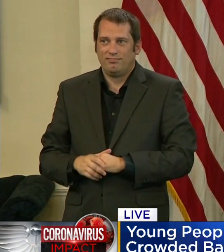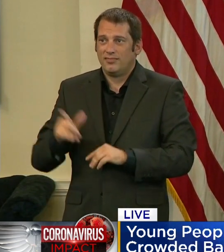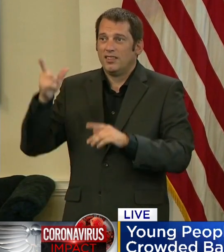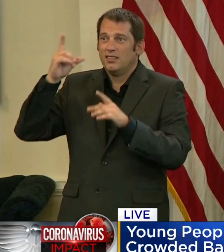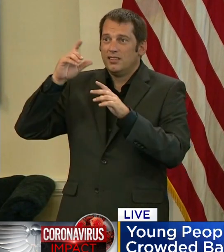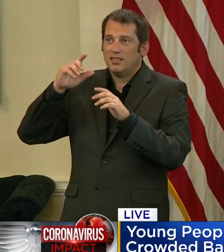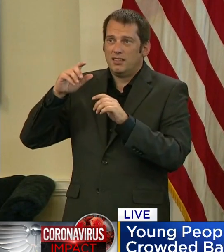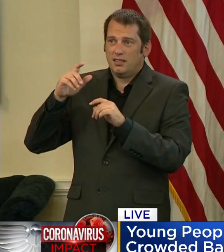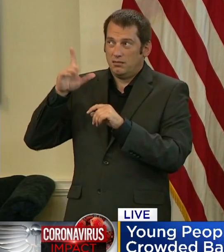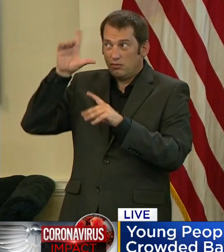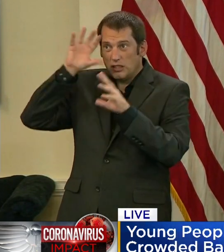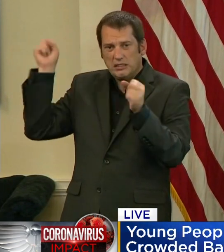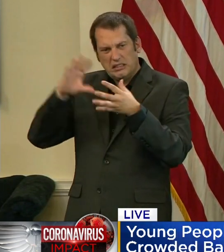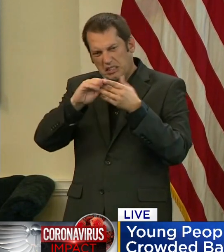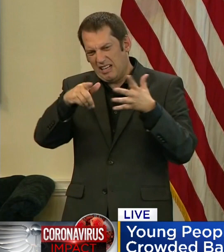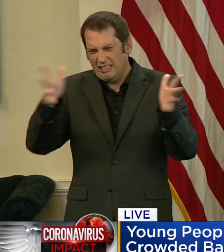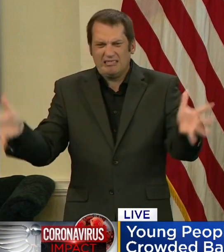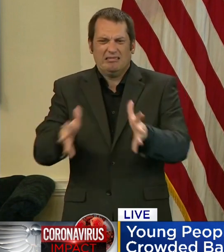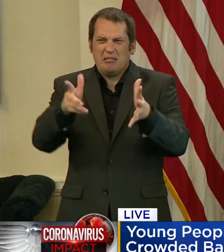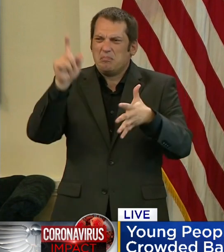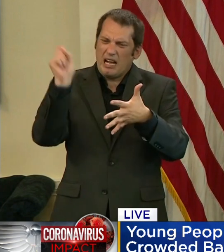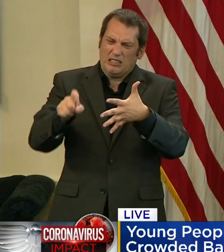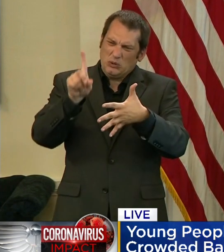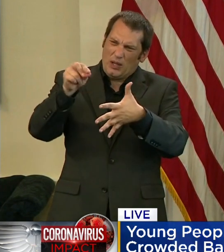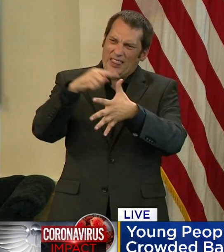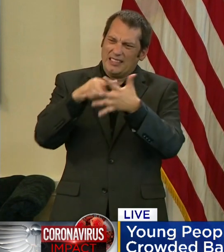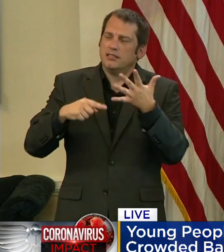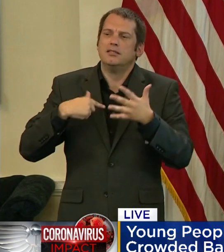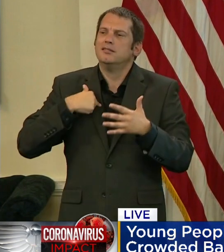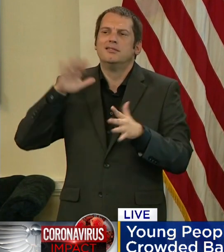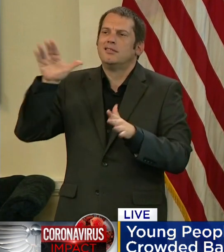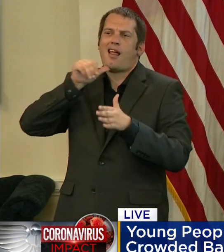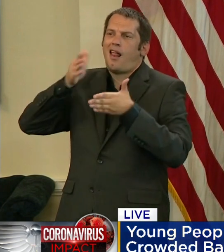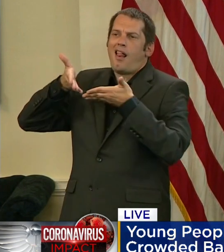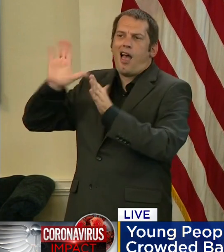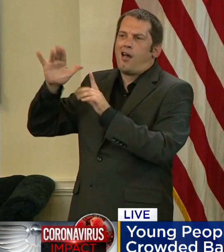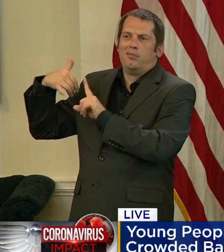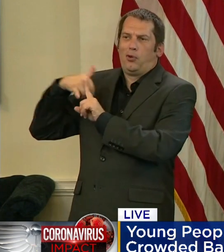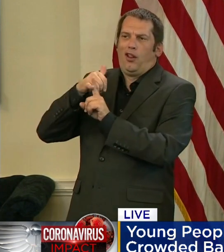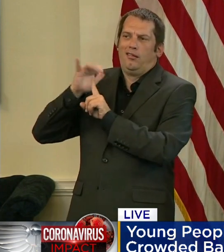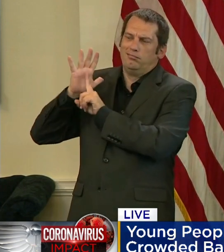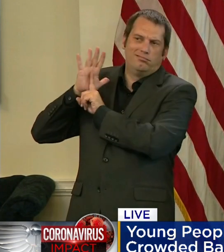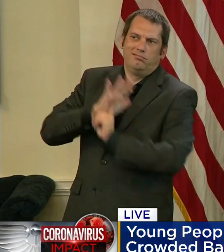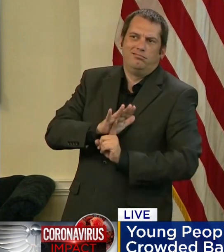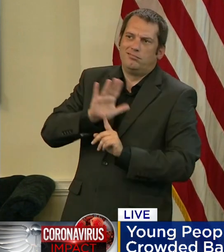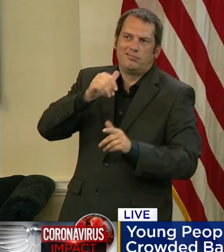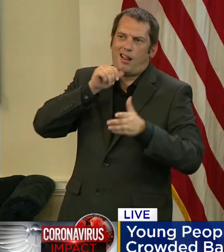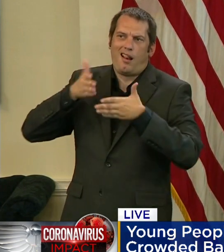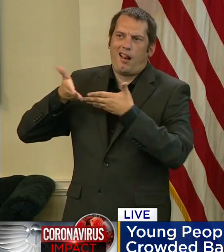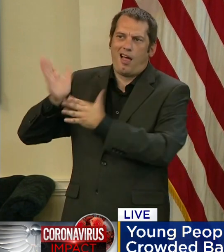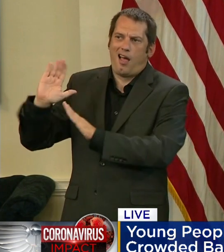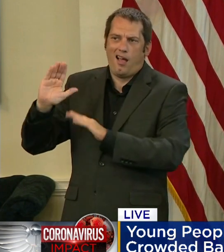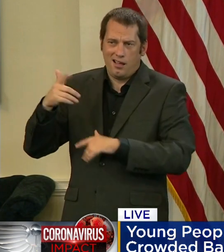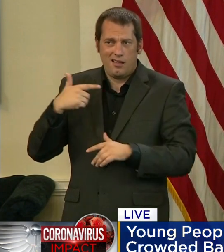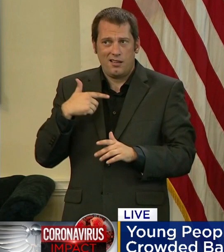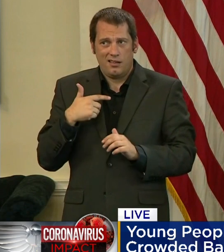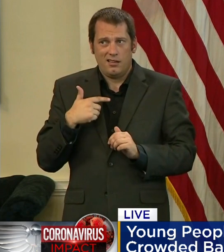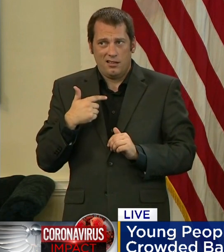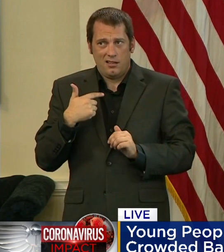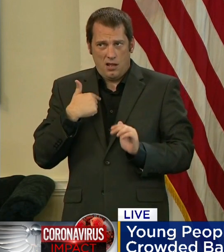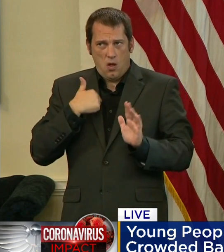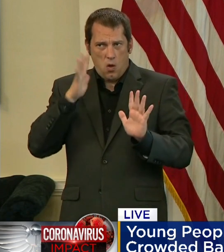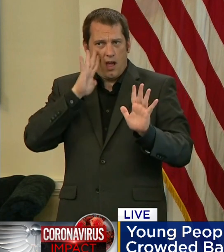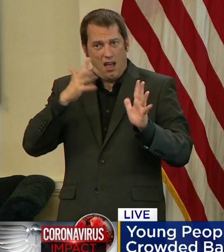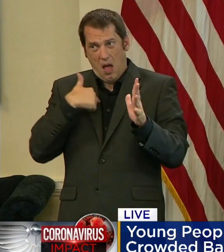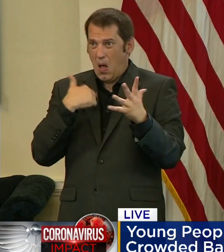other, and I mean that in one direction or the other. I really do think many people would love to see the kids get back to school. I certainly would. But I also don't